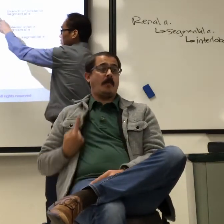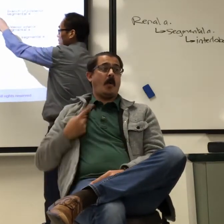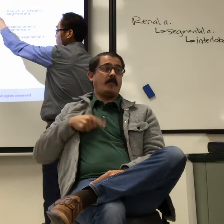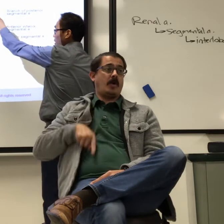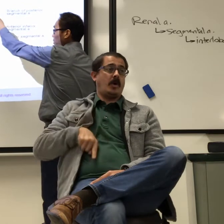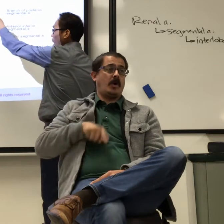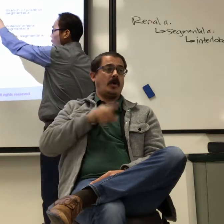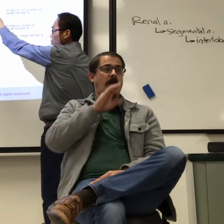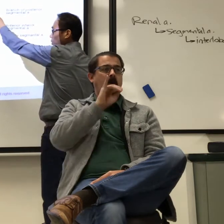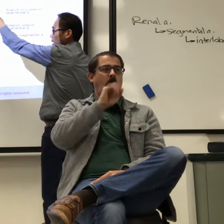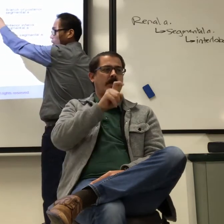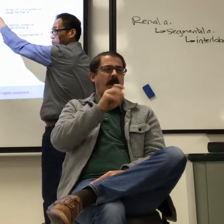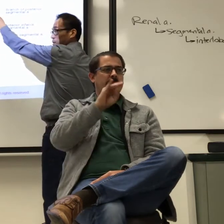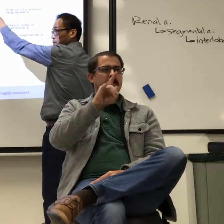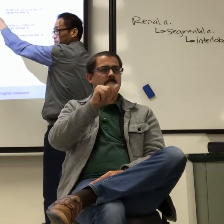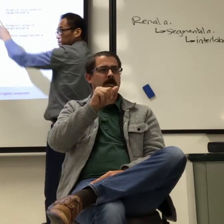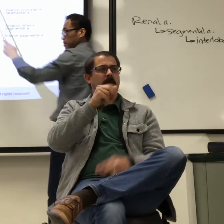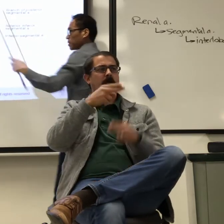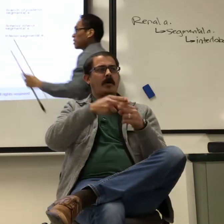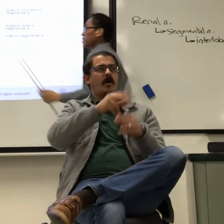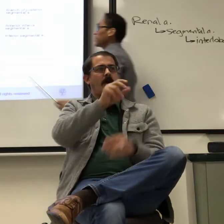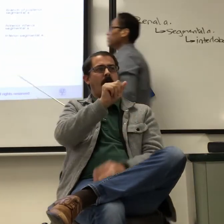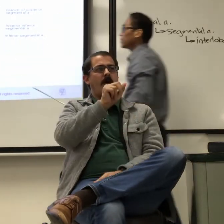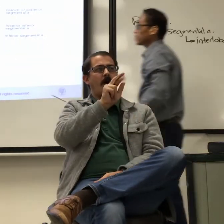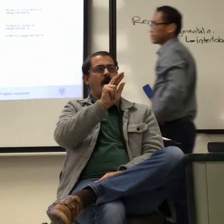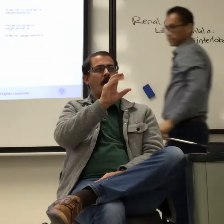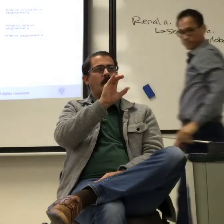cortex and medulla, they're called arcuate arteries.